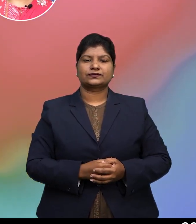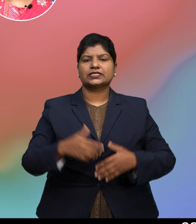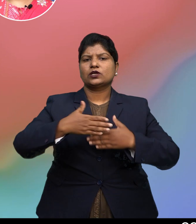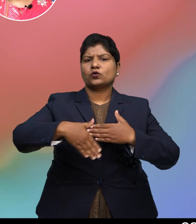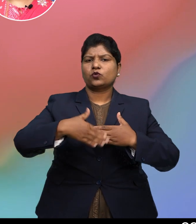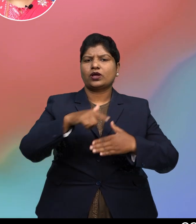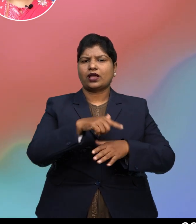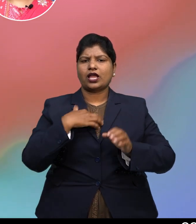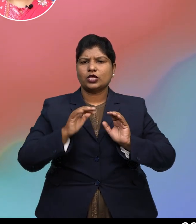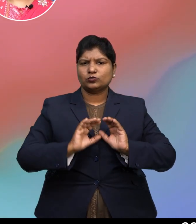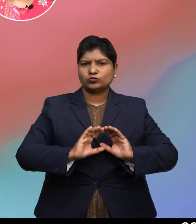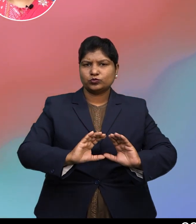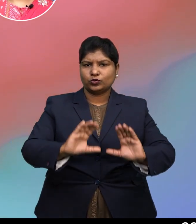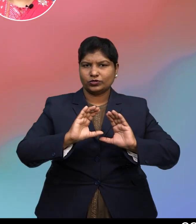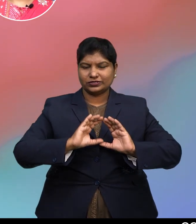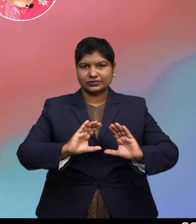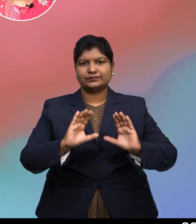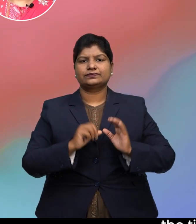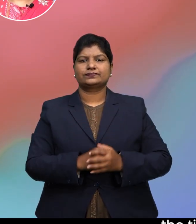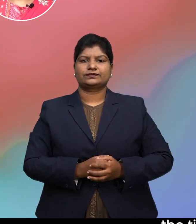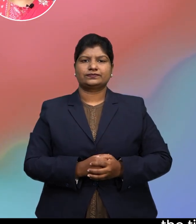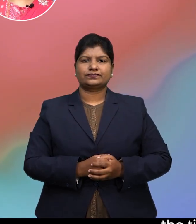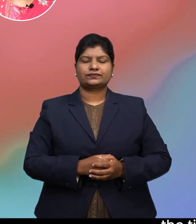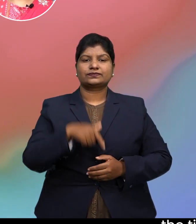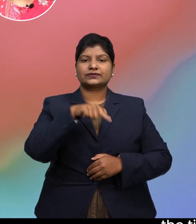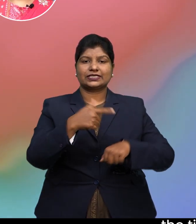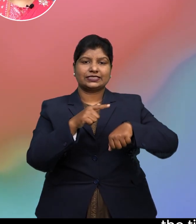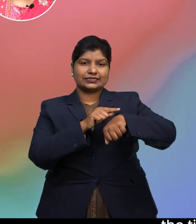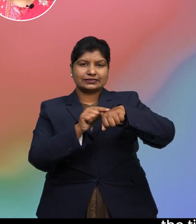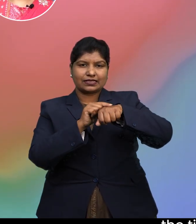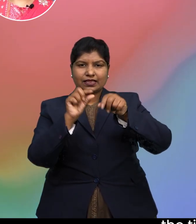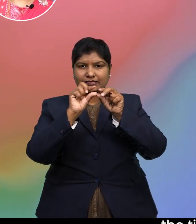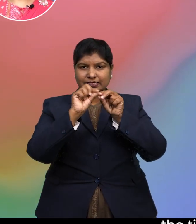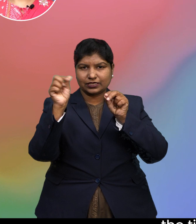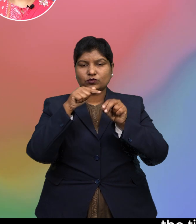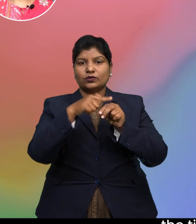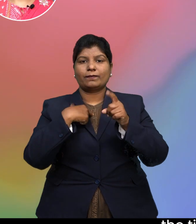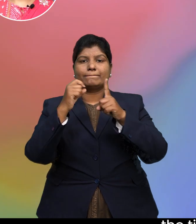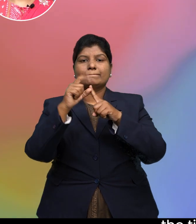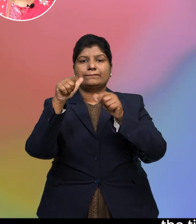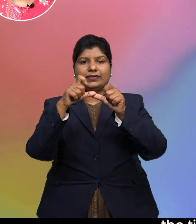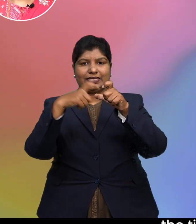continue pushing out the tissues of the placenta